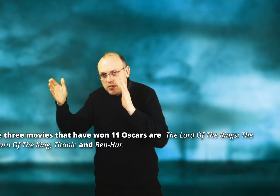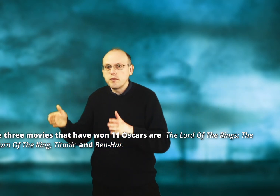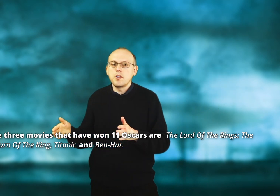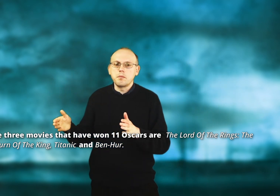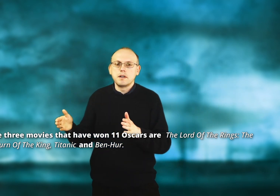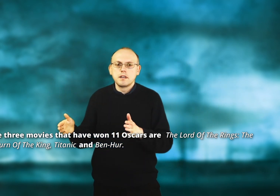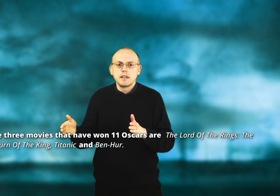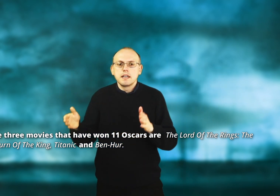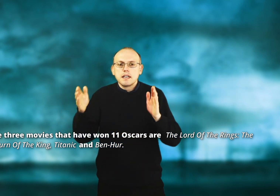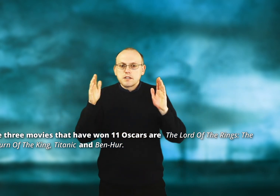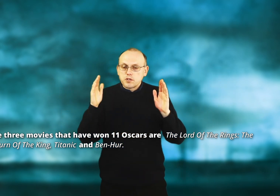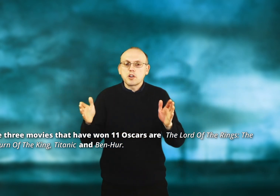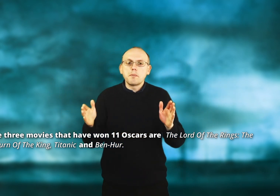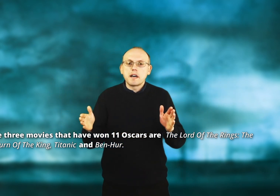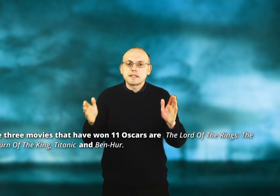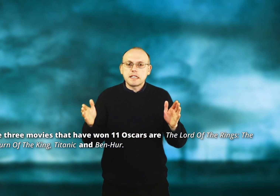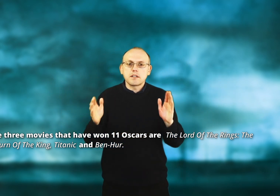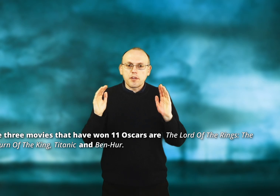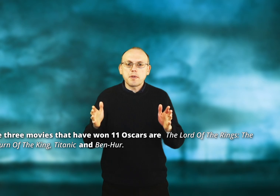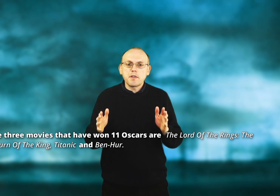verb. So no commas in the 3 movies